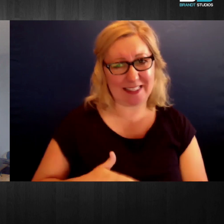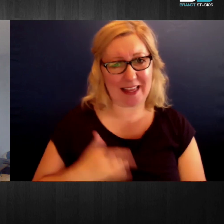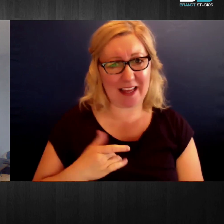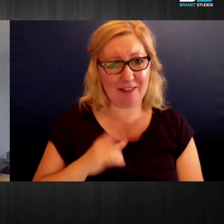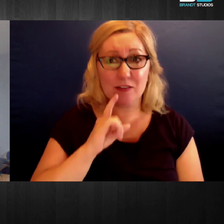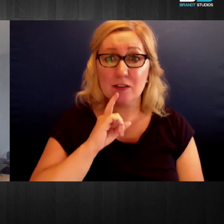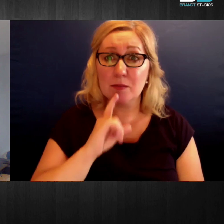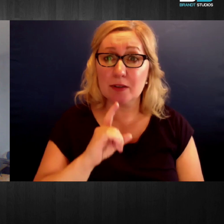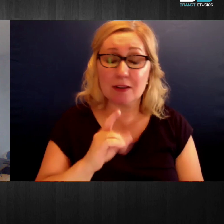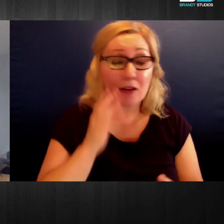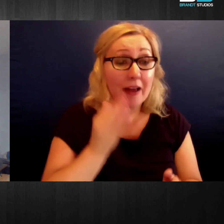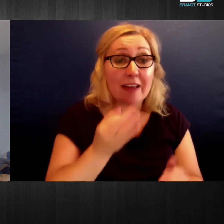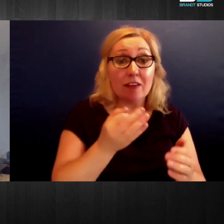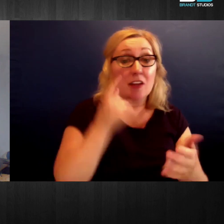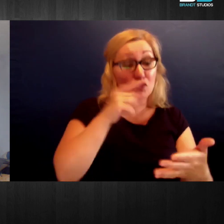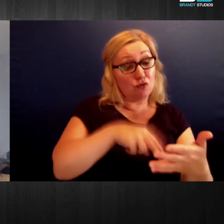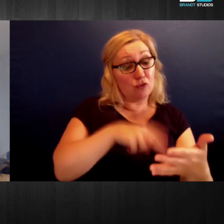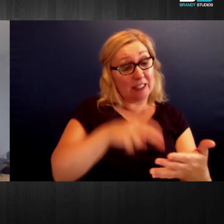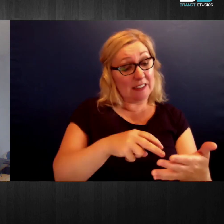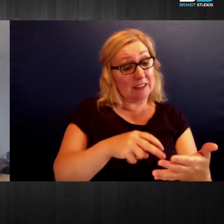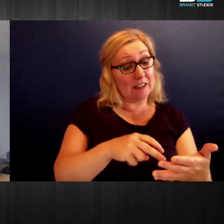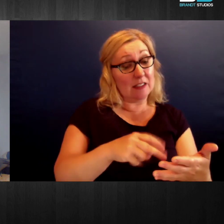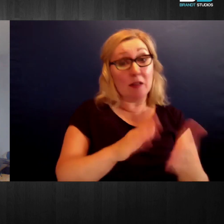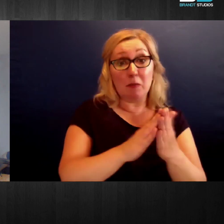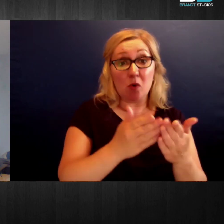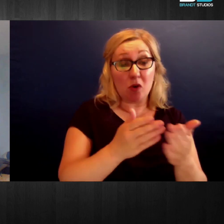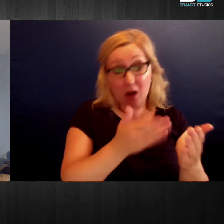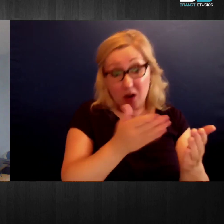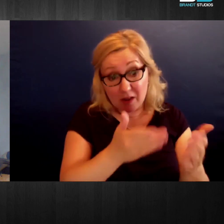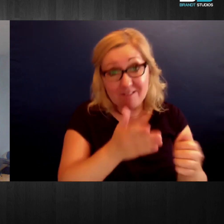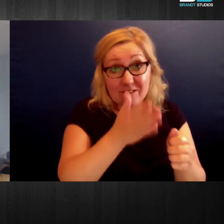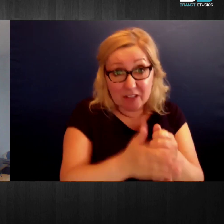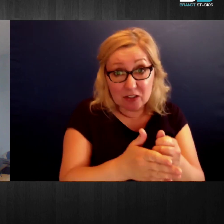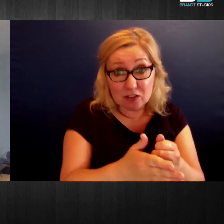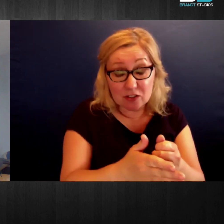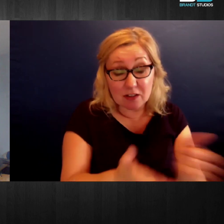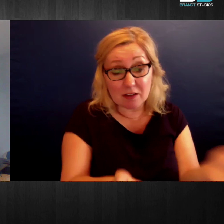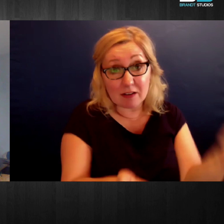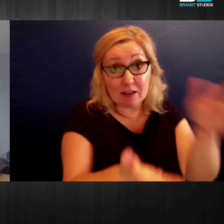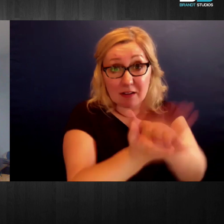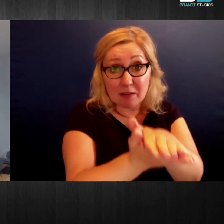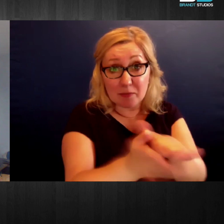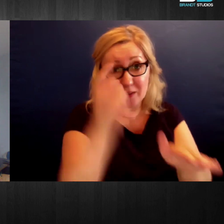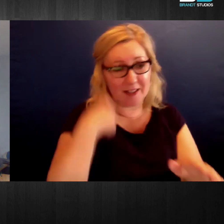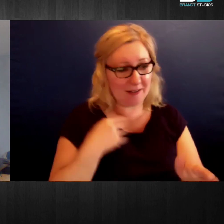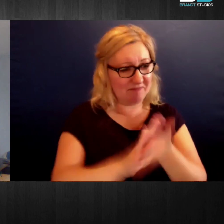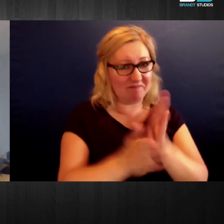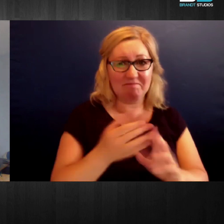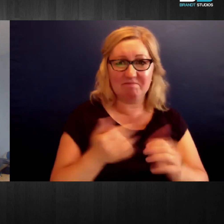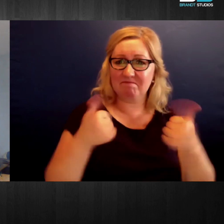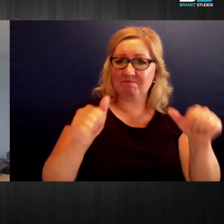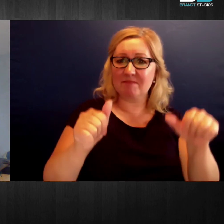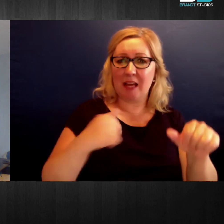I care about people. It's a very gradual process. And it more gives us the tools to have a